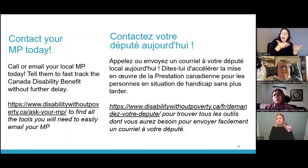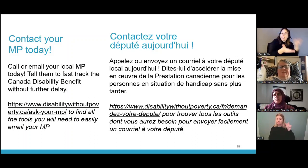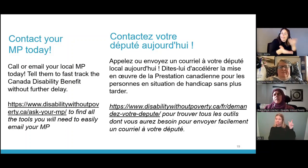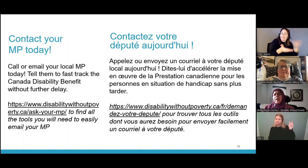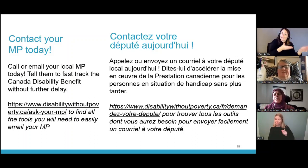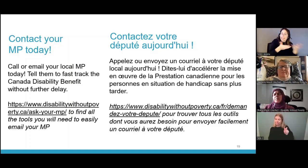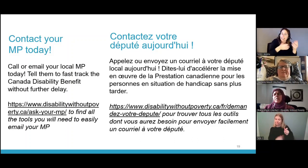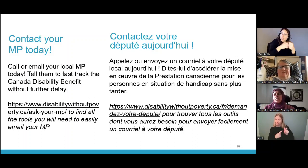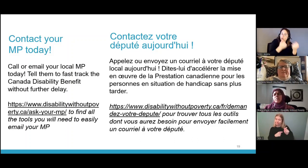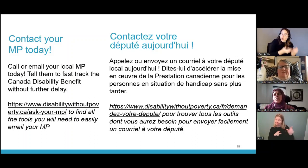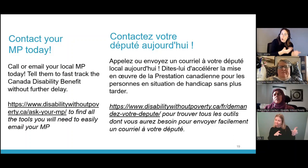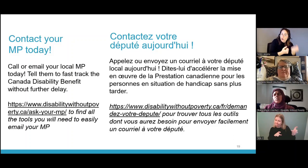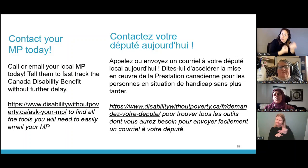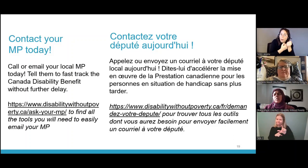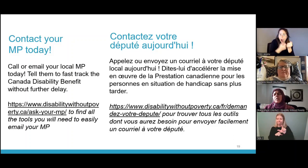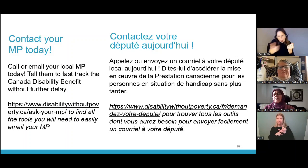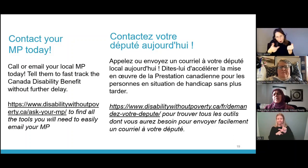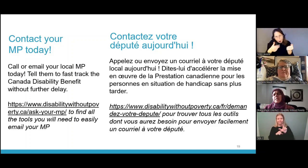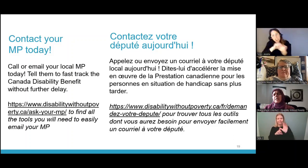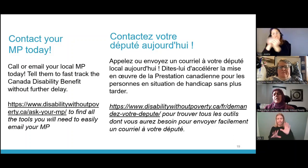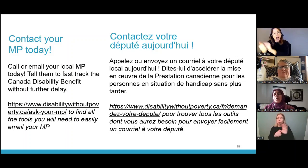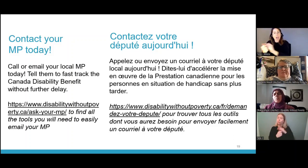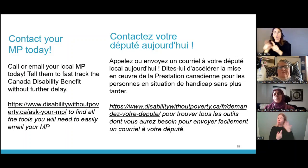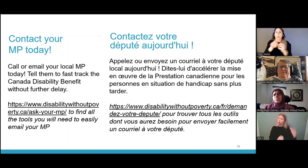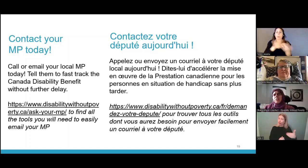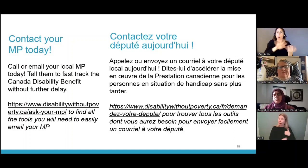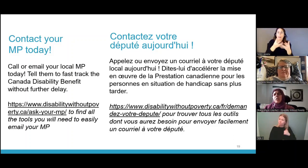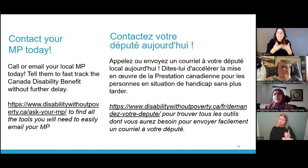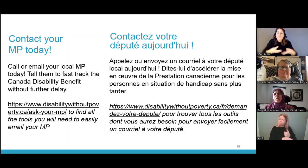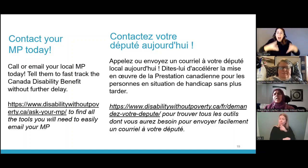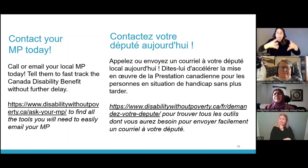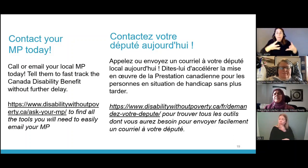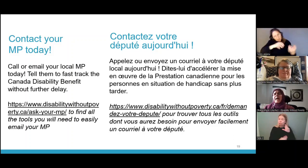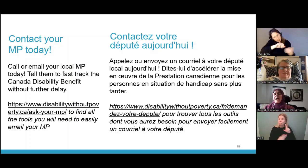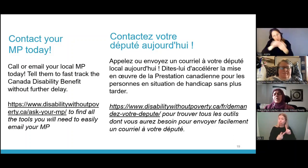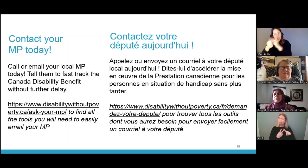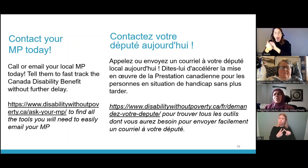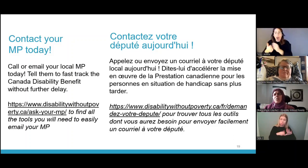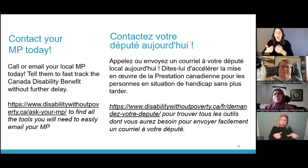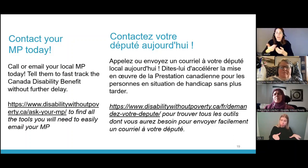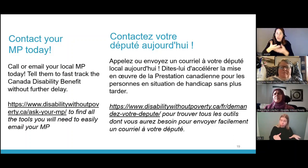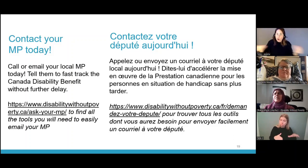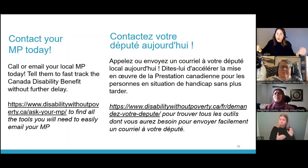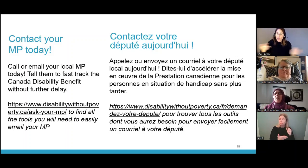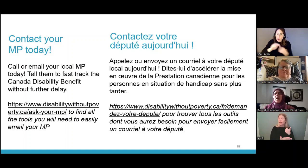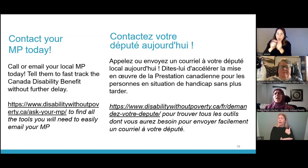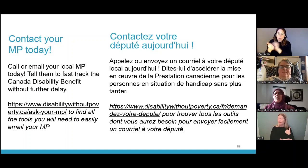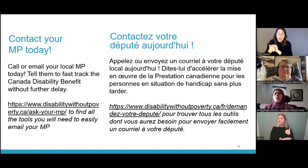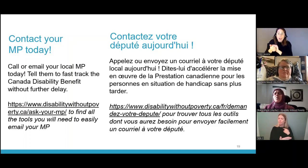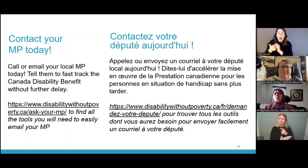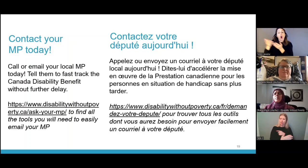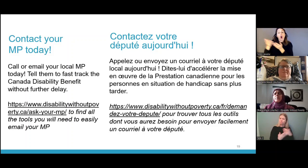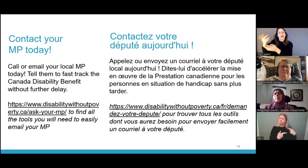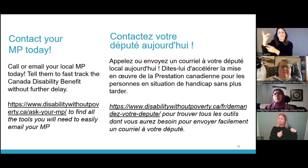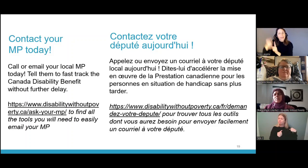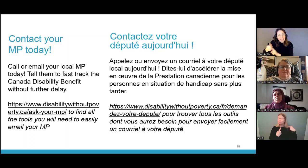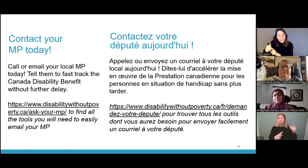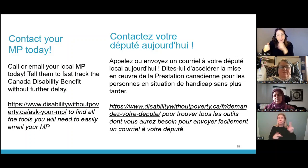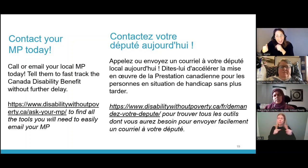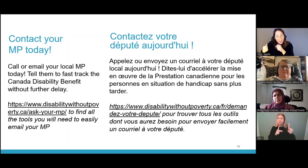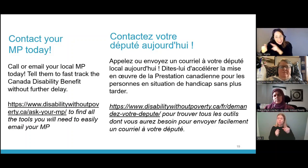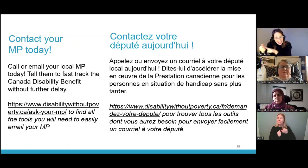transformative solution. We have something for seniors. We have something for children. It's our time. It's the time for people